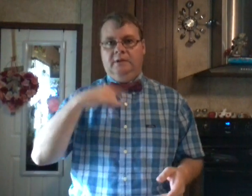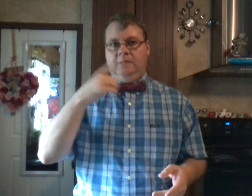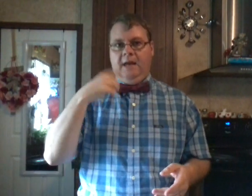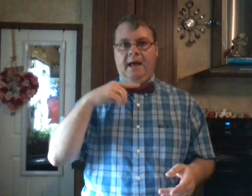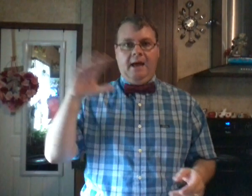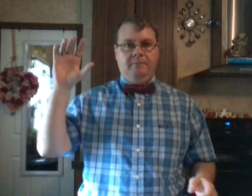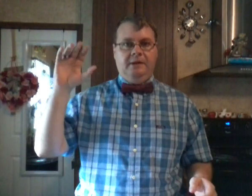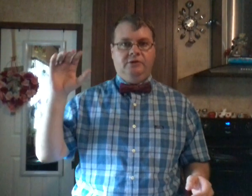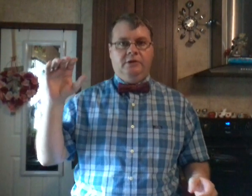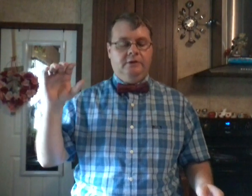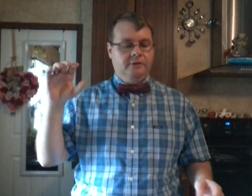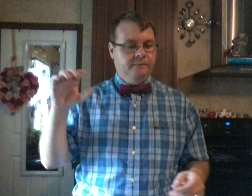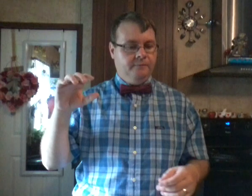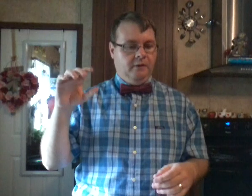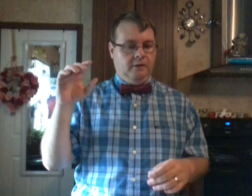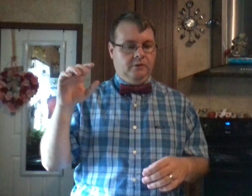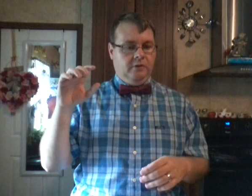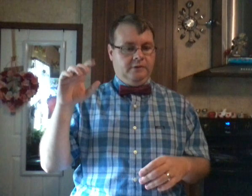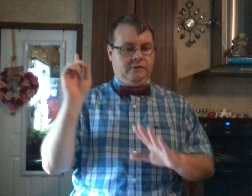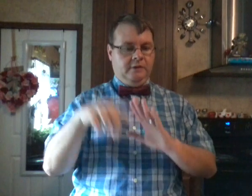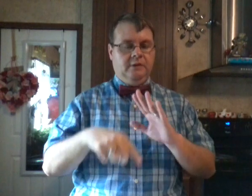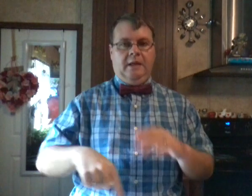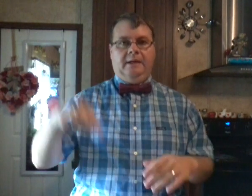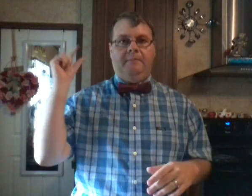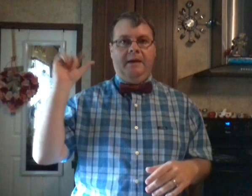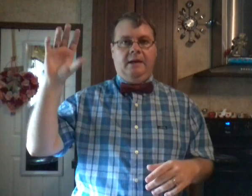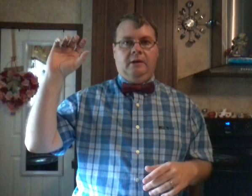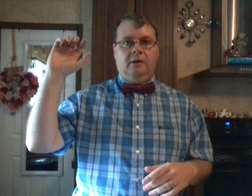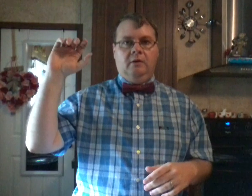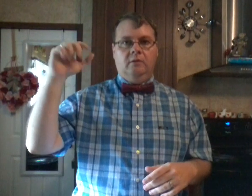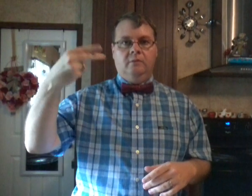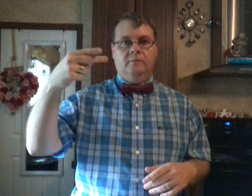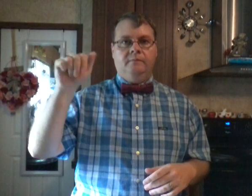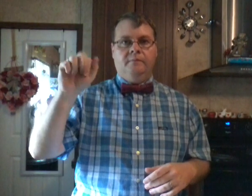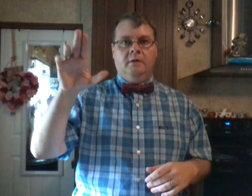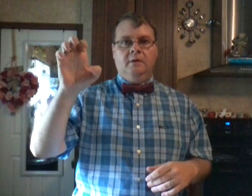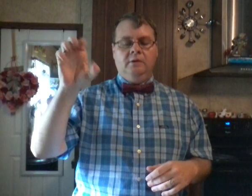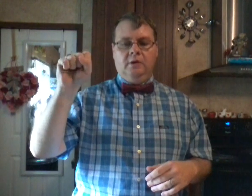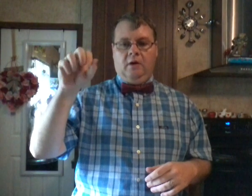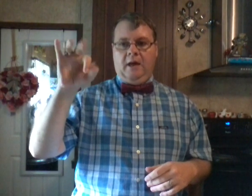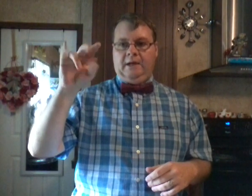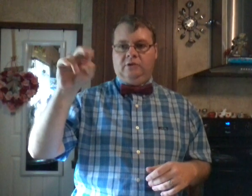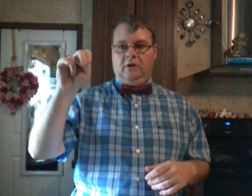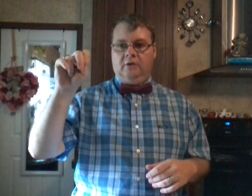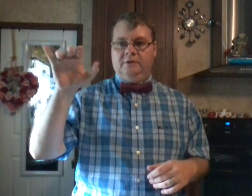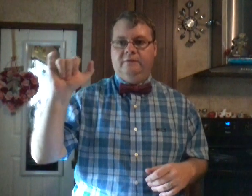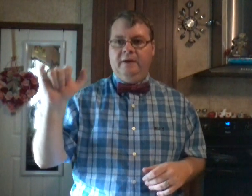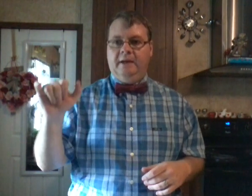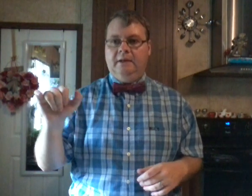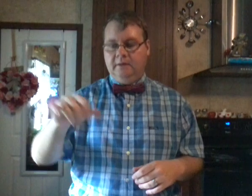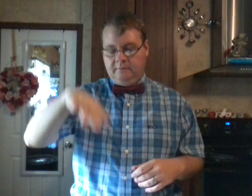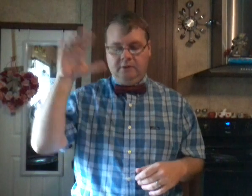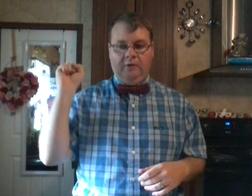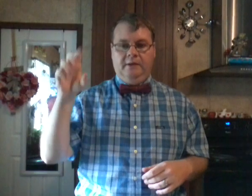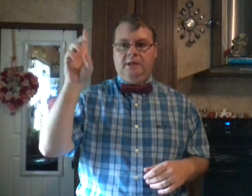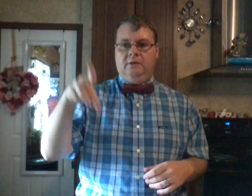know, just like I mentioned, you know, just like a minute ago, you know, like Charles Finney, you know, he